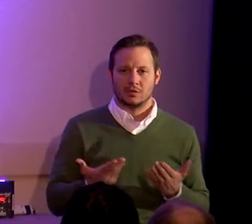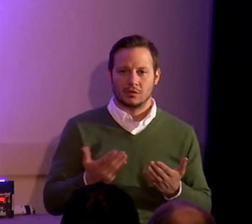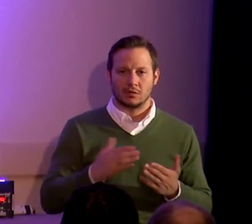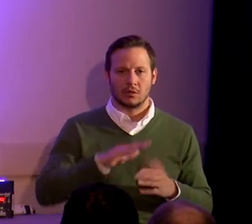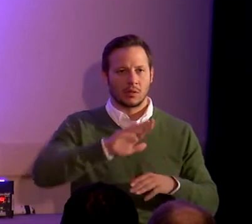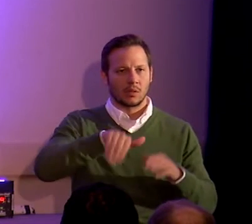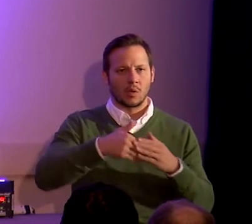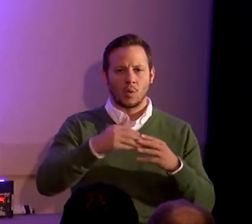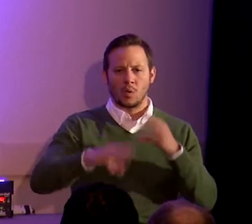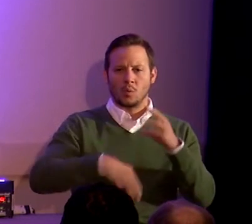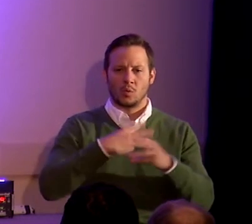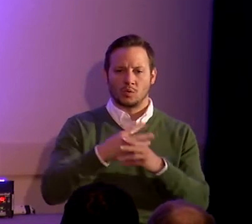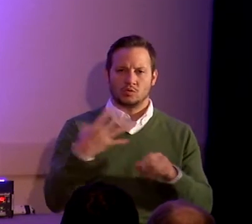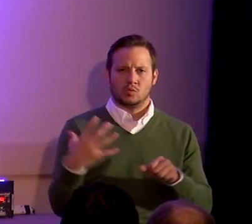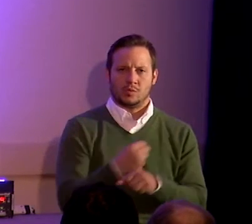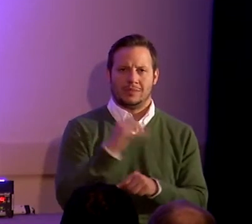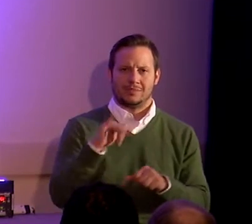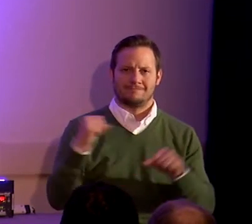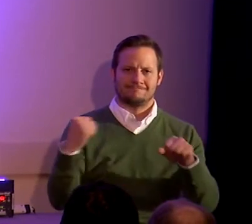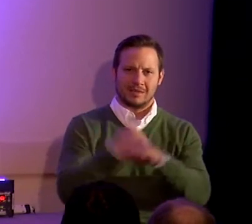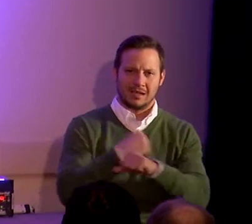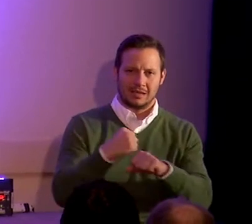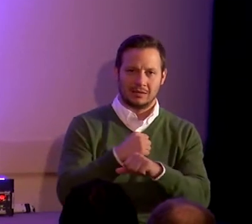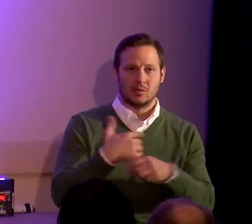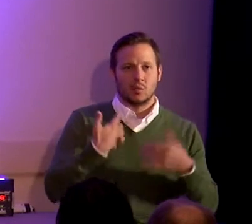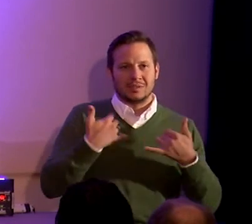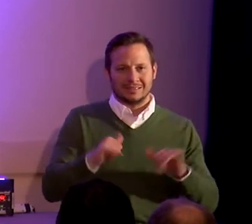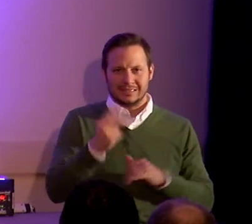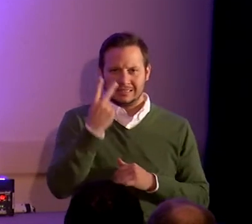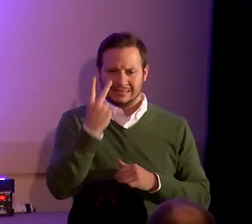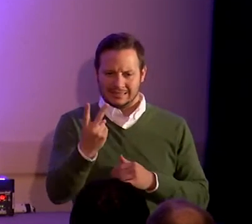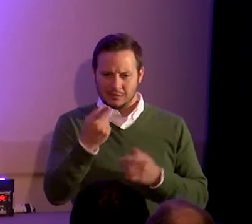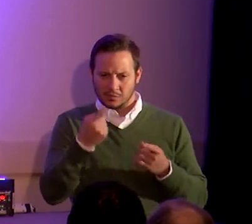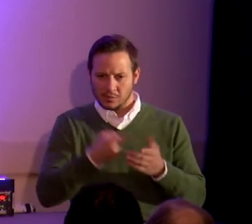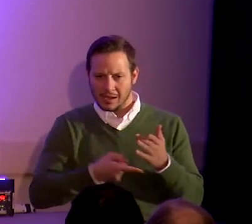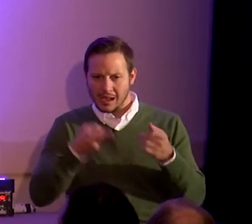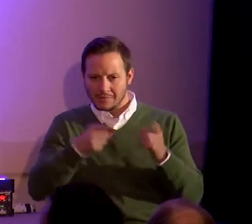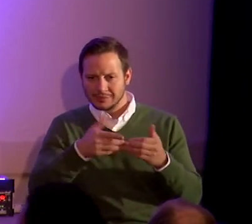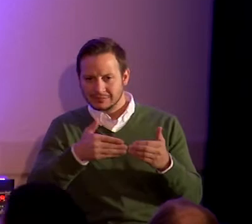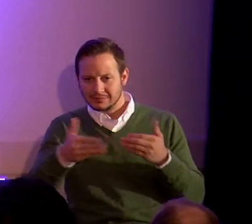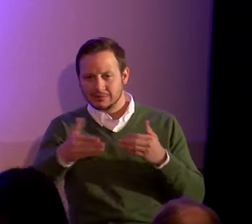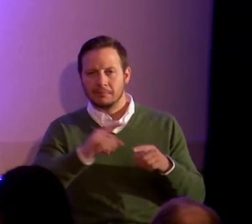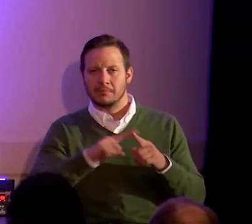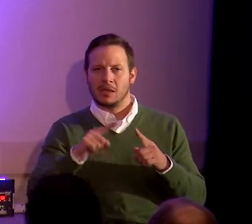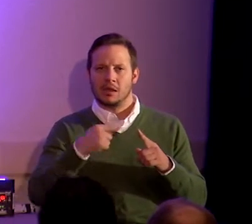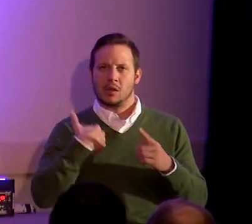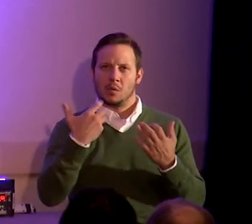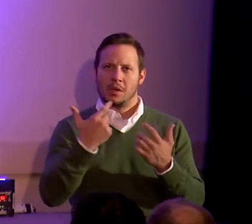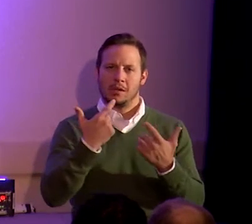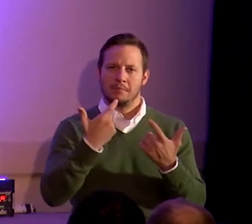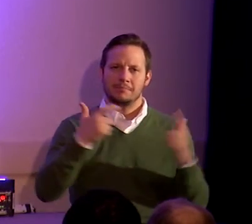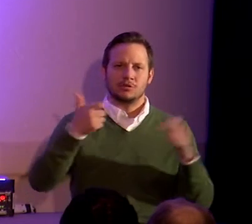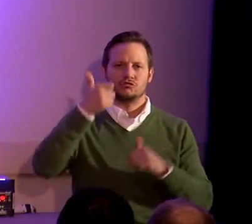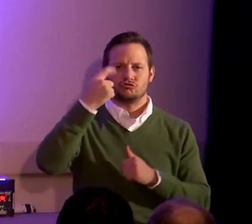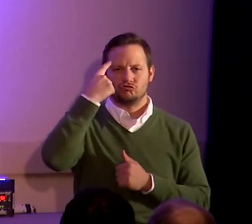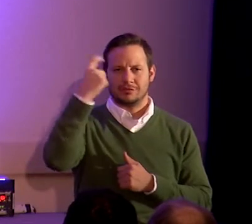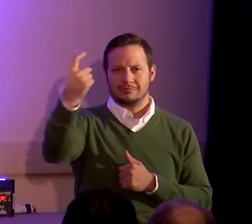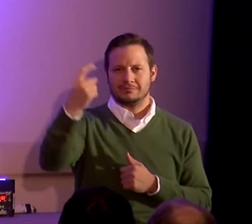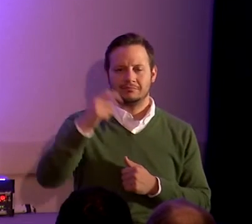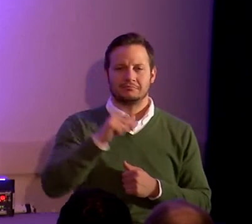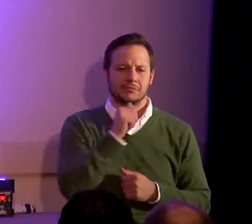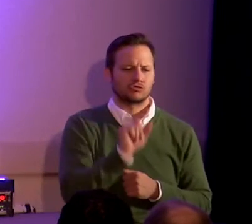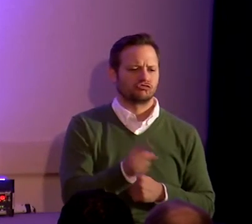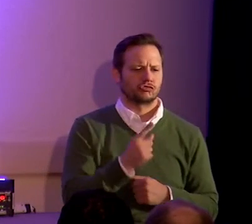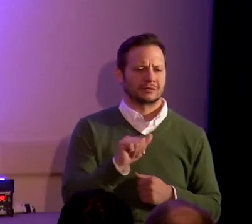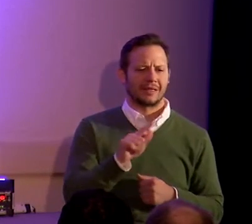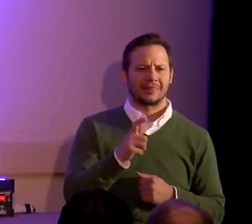is winning that fight, and obviously we'll still need to see it through, but let's also dream bigger. Let's go further than atheism. Let's think clearly